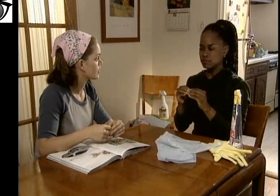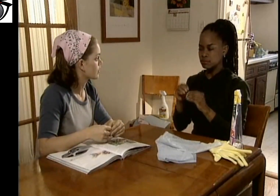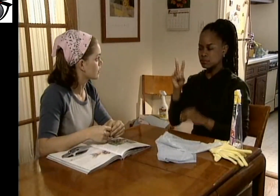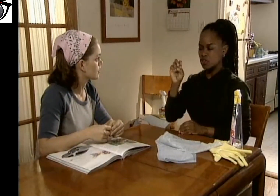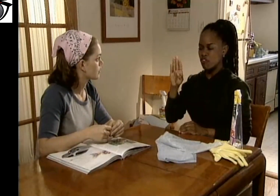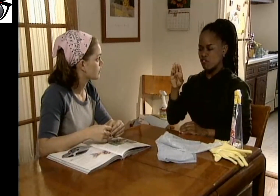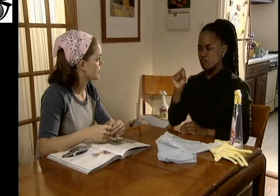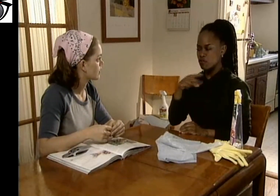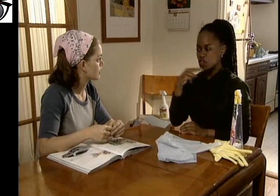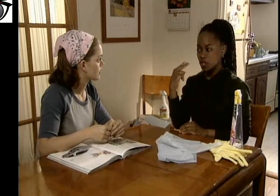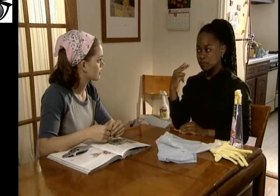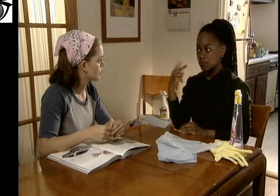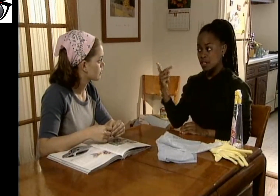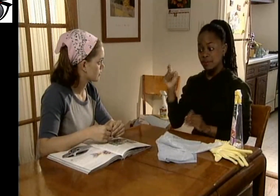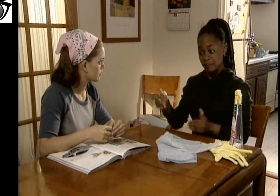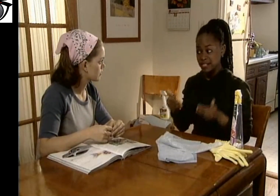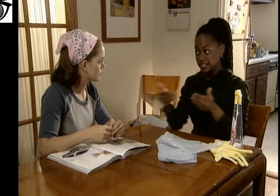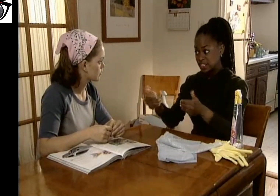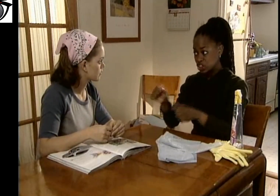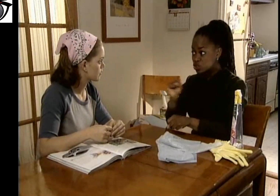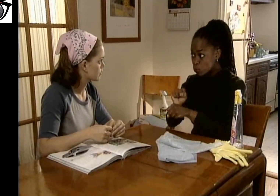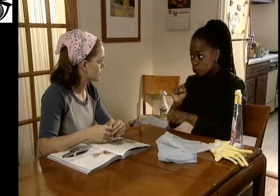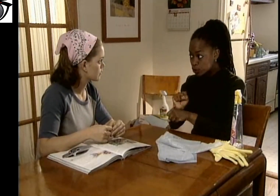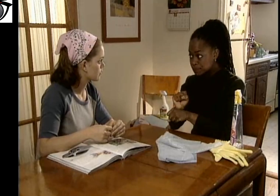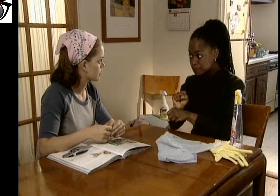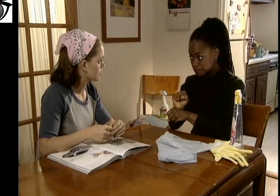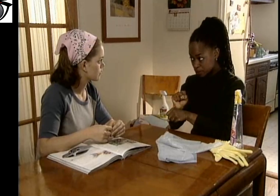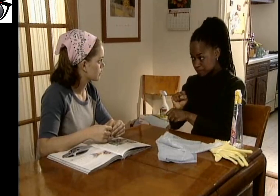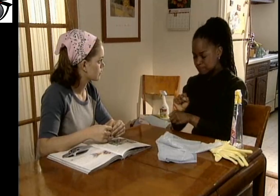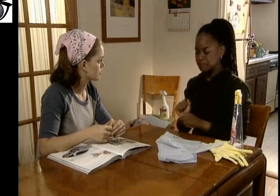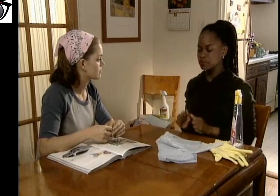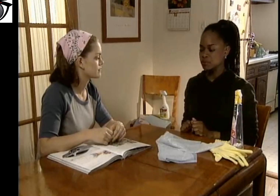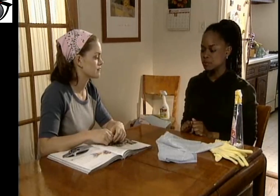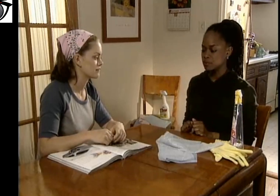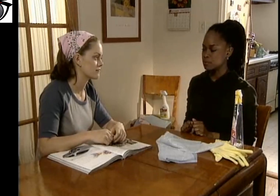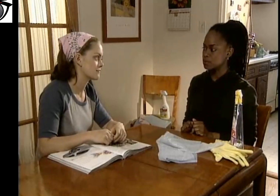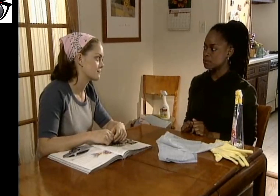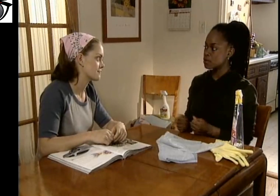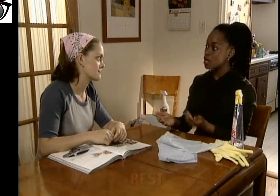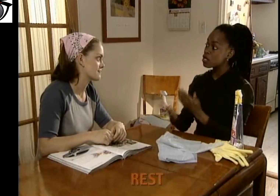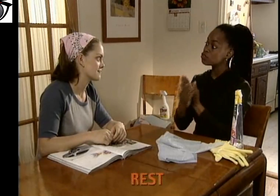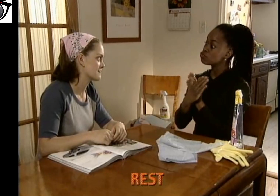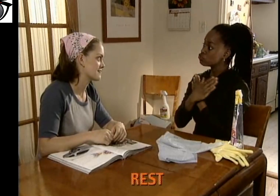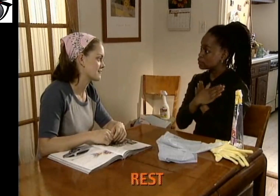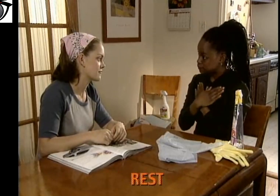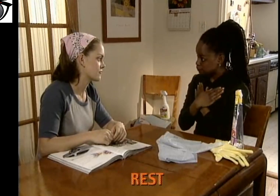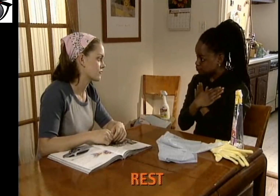6 more verbs. And then we really got to get to work.